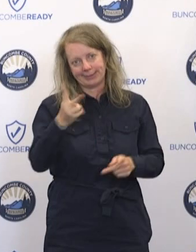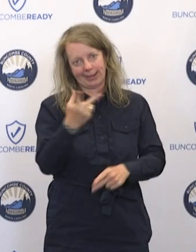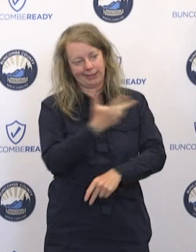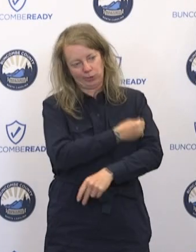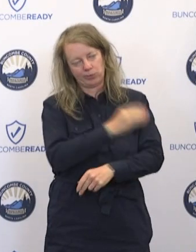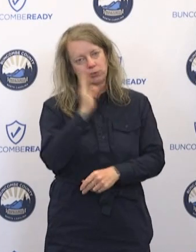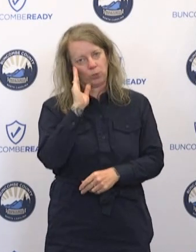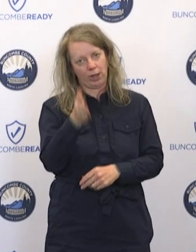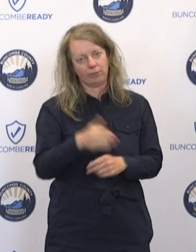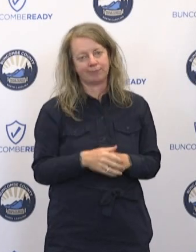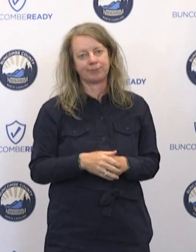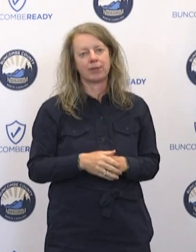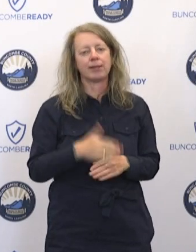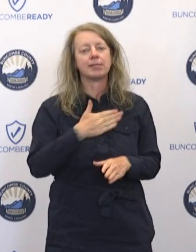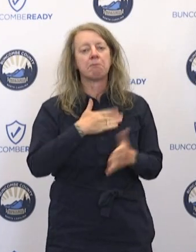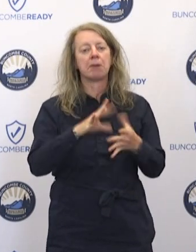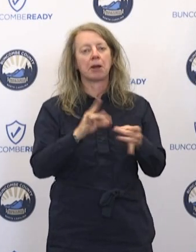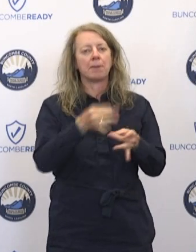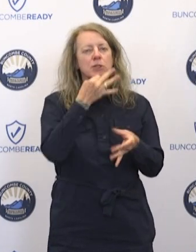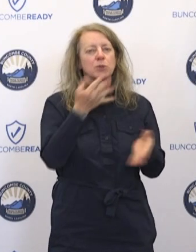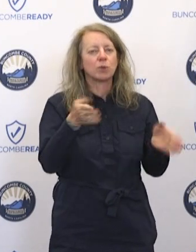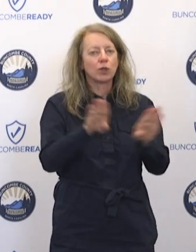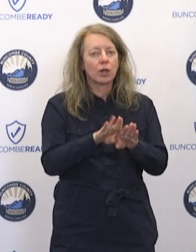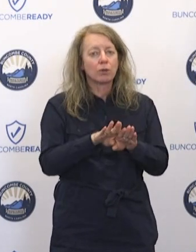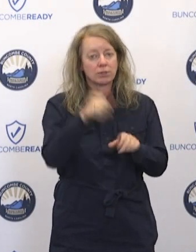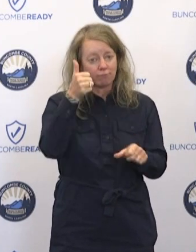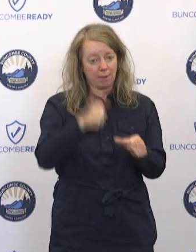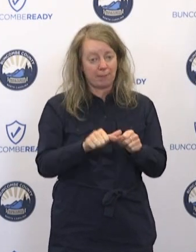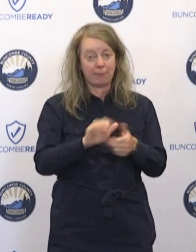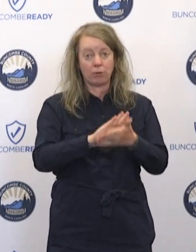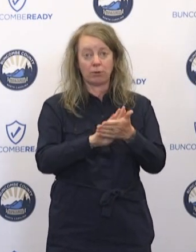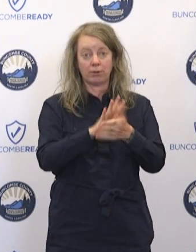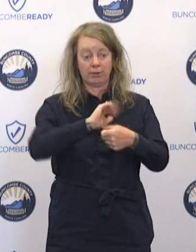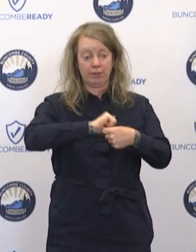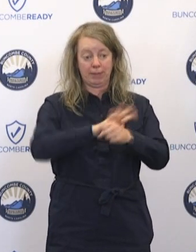In closing, please remember, the fight is not over.